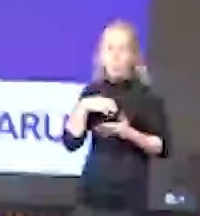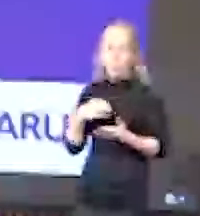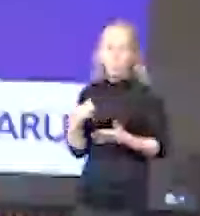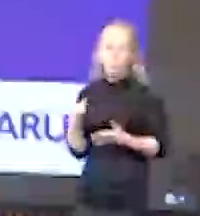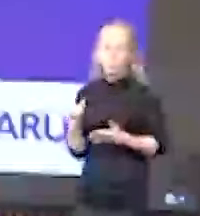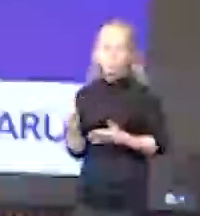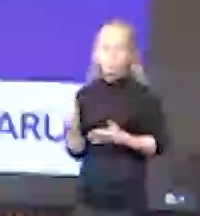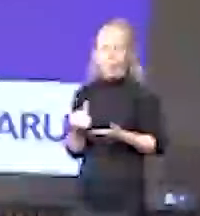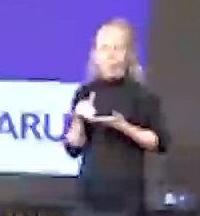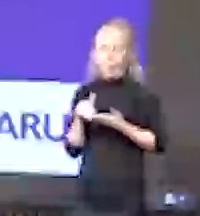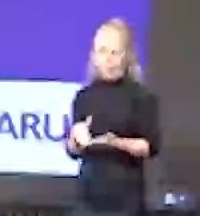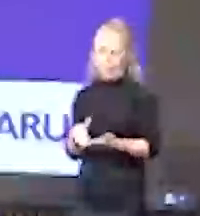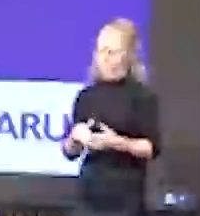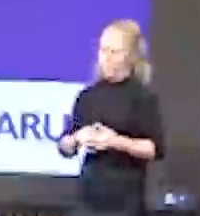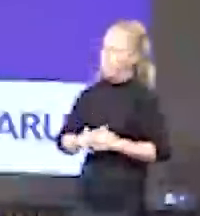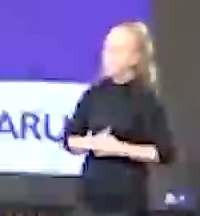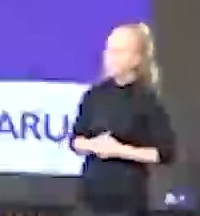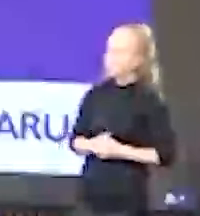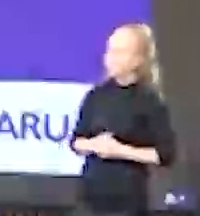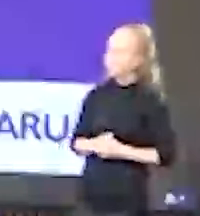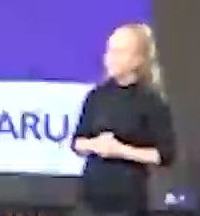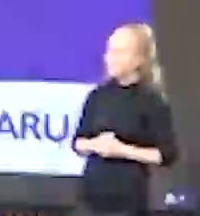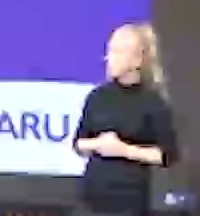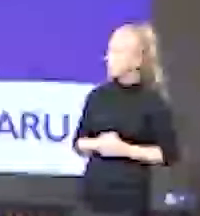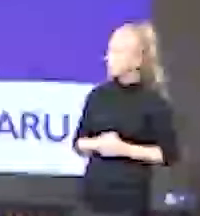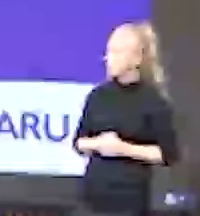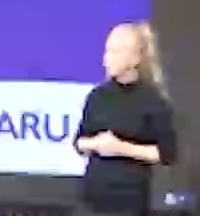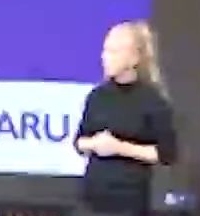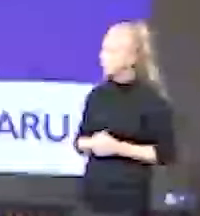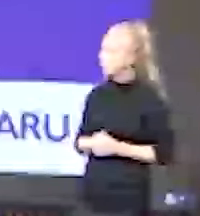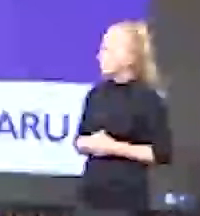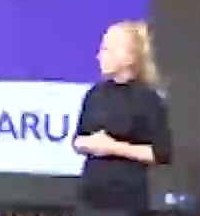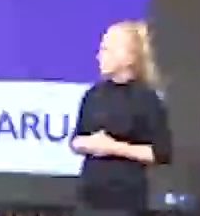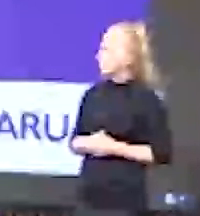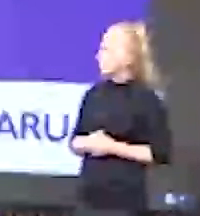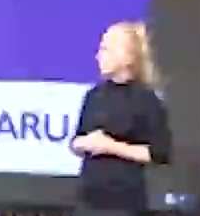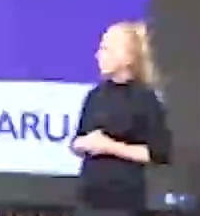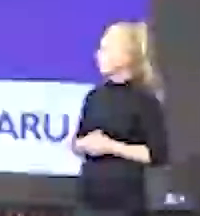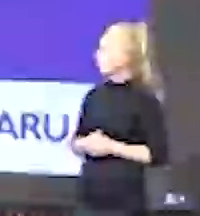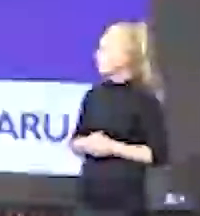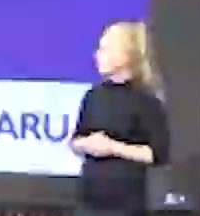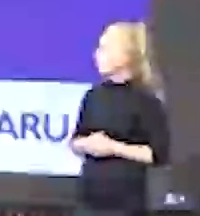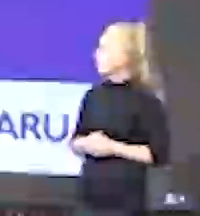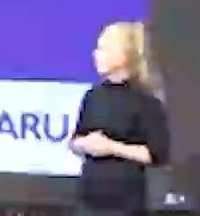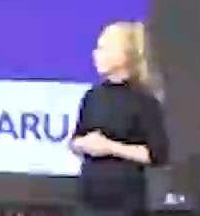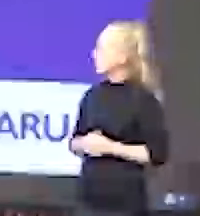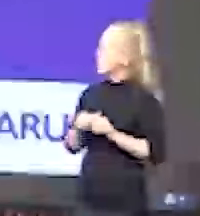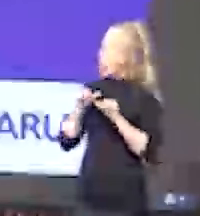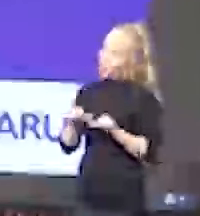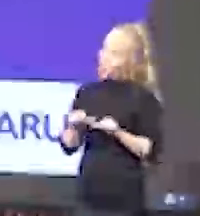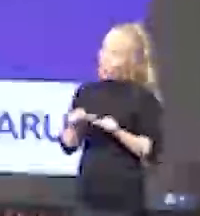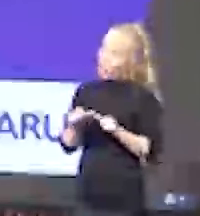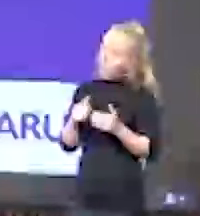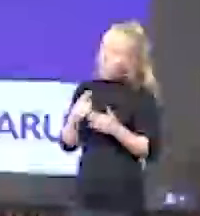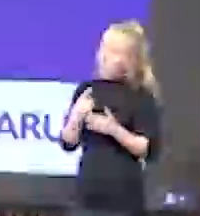that you see the problem as being, and then move that to where the solutions take you. Now, we do only have a short time this